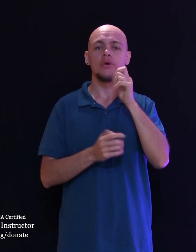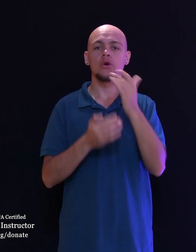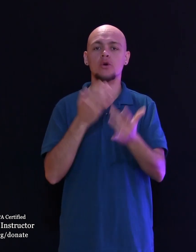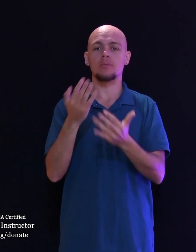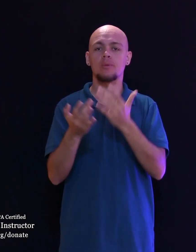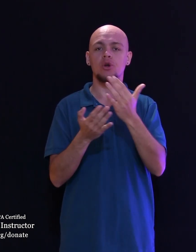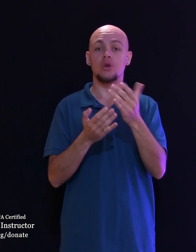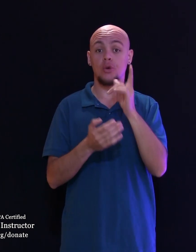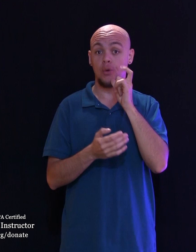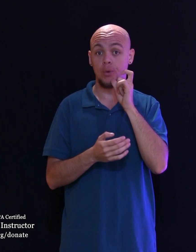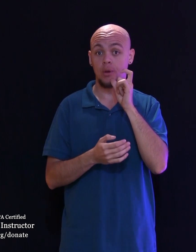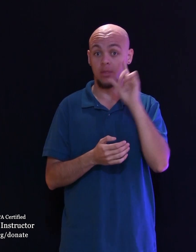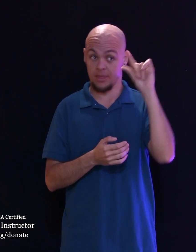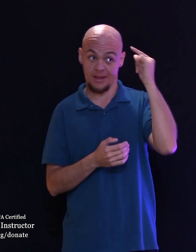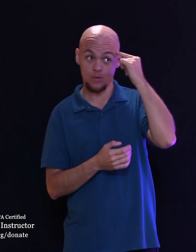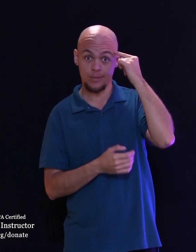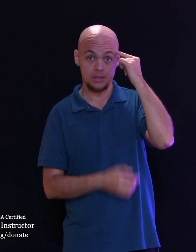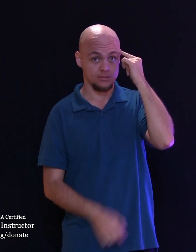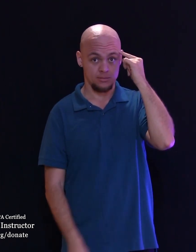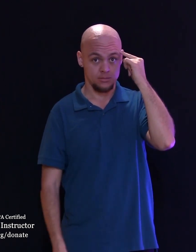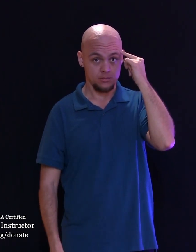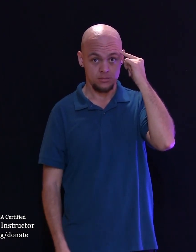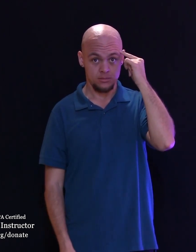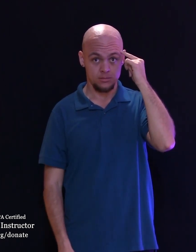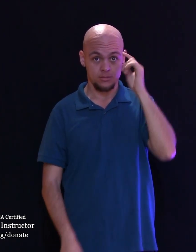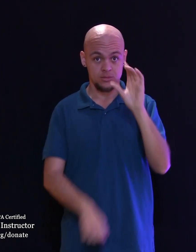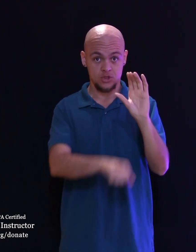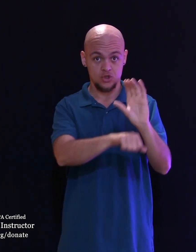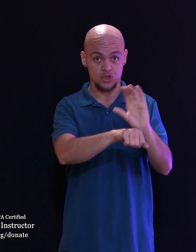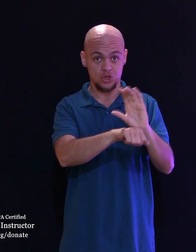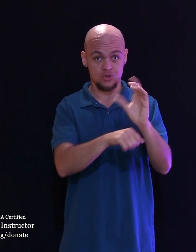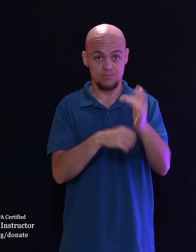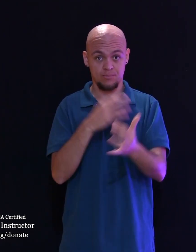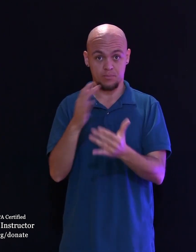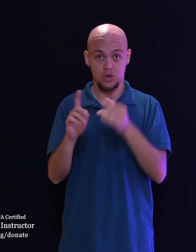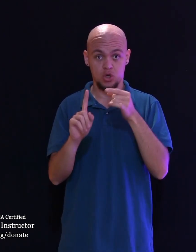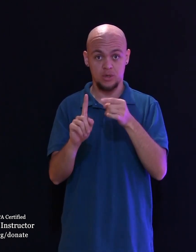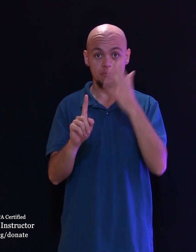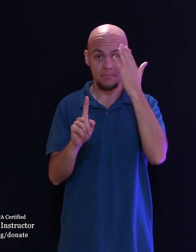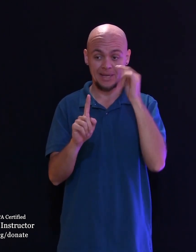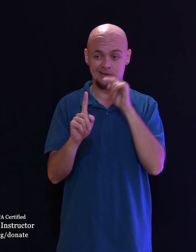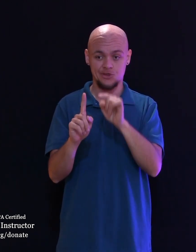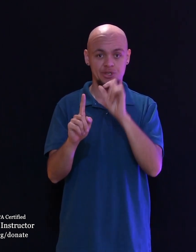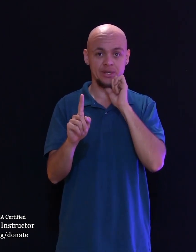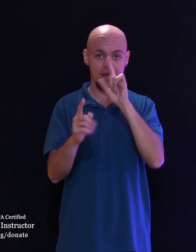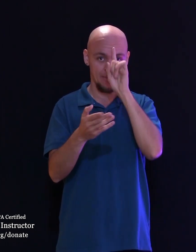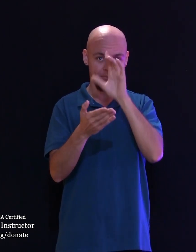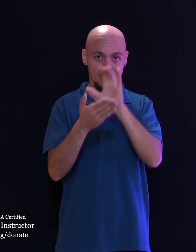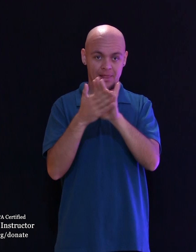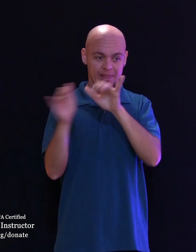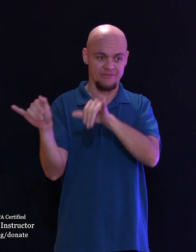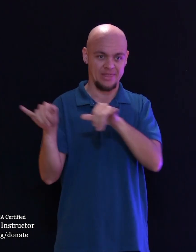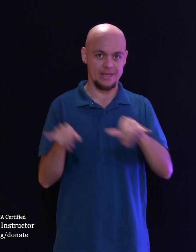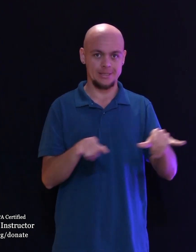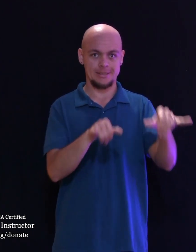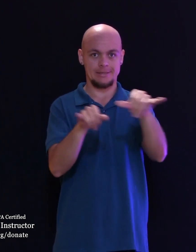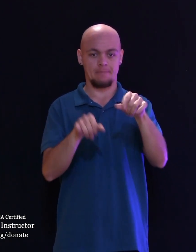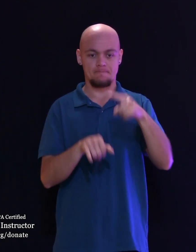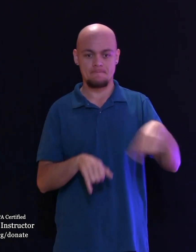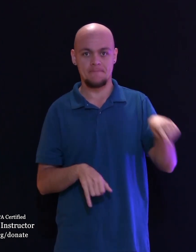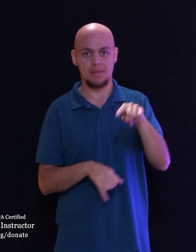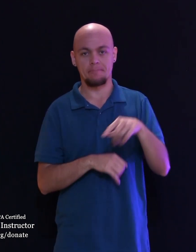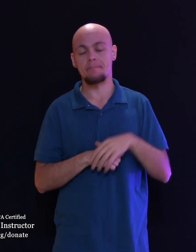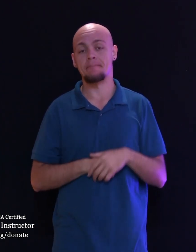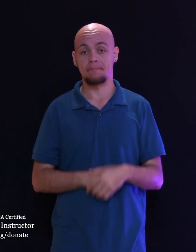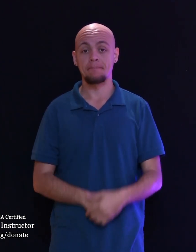Who burned her at the stake? Was it the government? No, it was the church. Because she didn't believe the same way